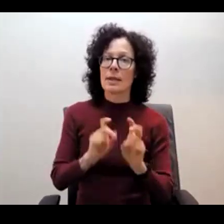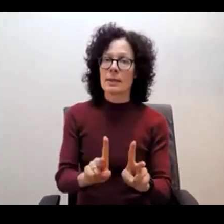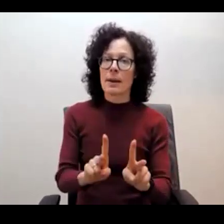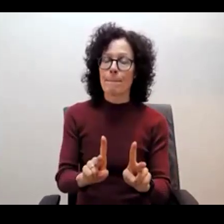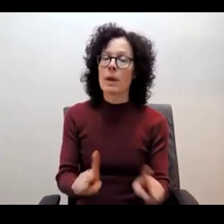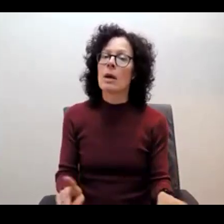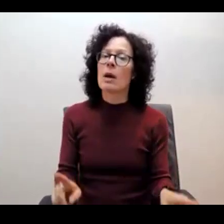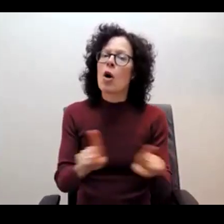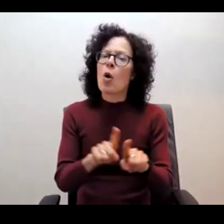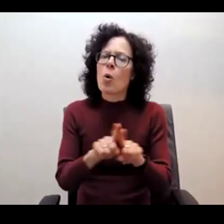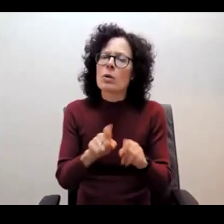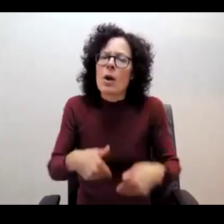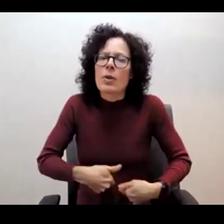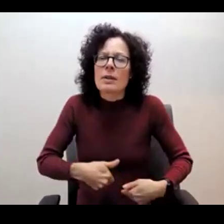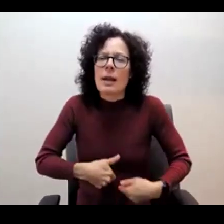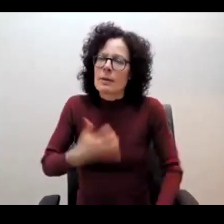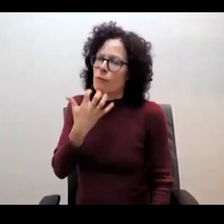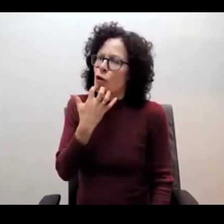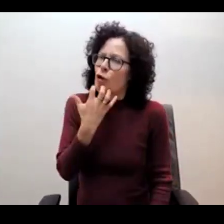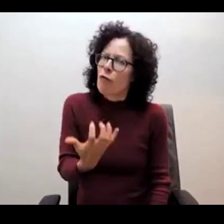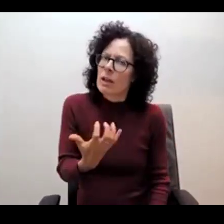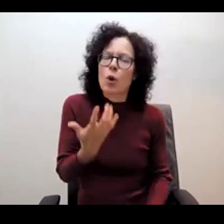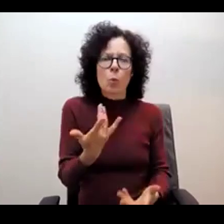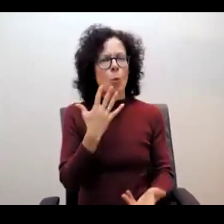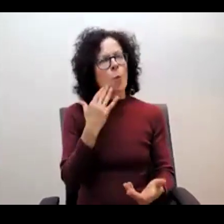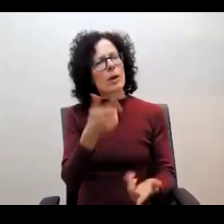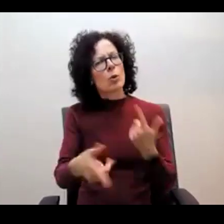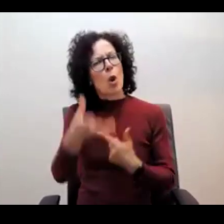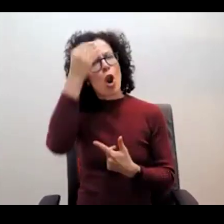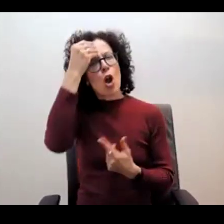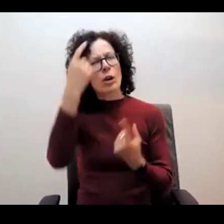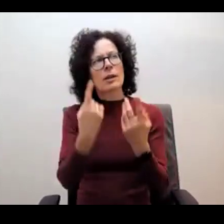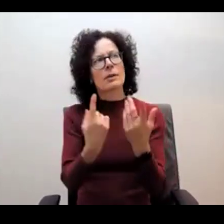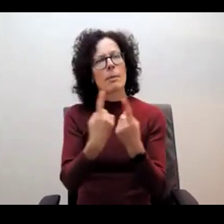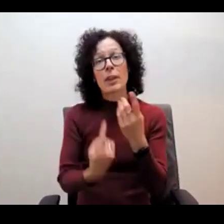Also that sense of courage when learning something new.